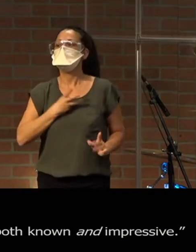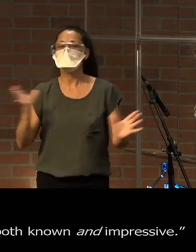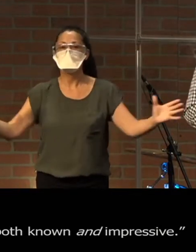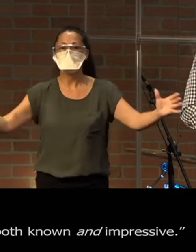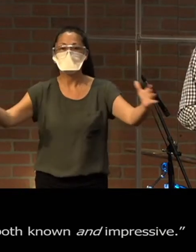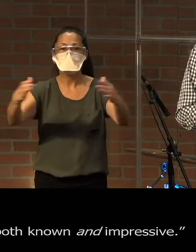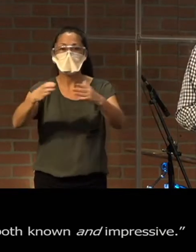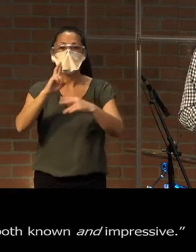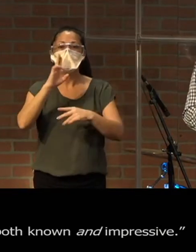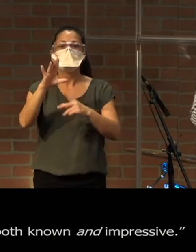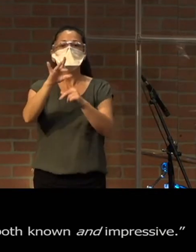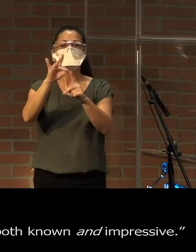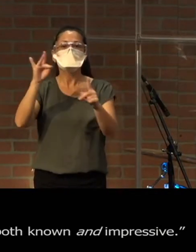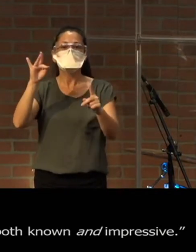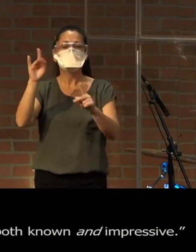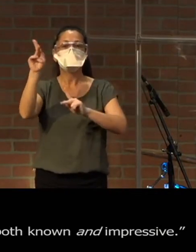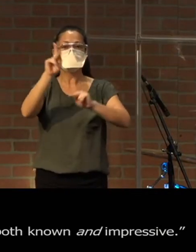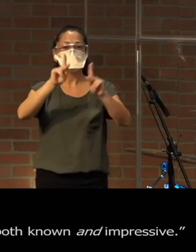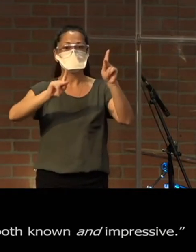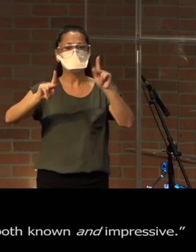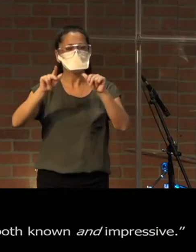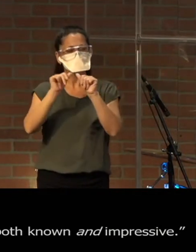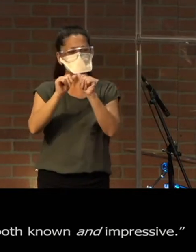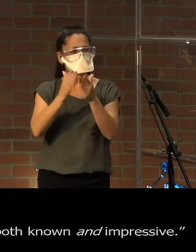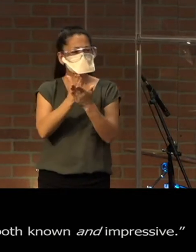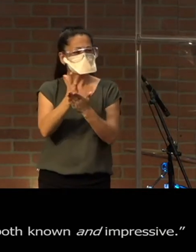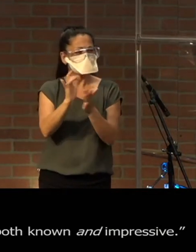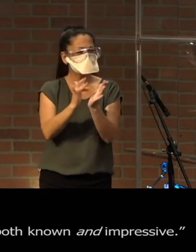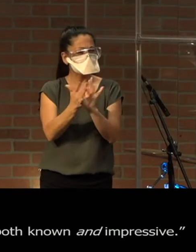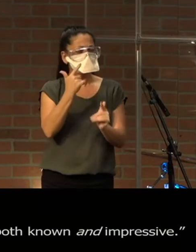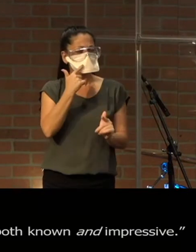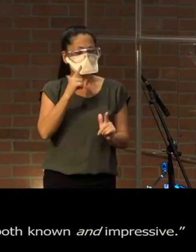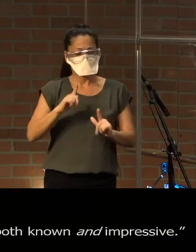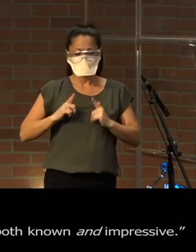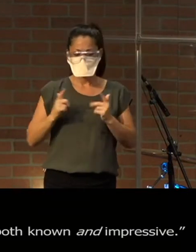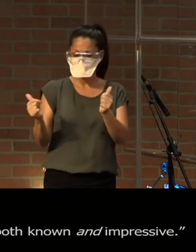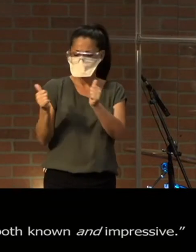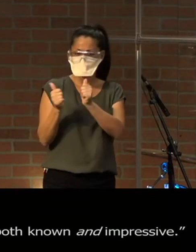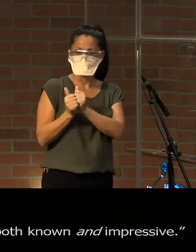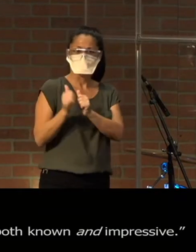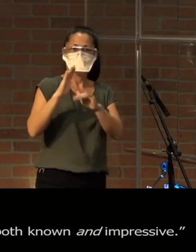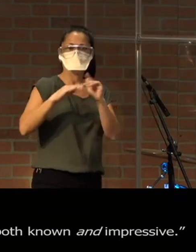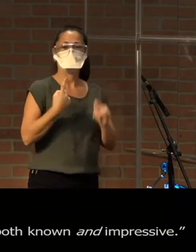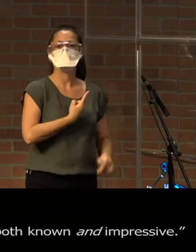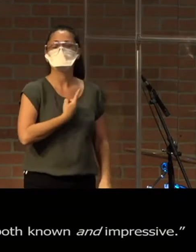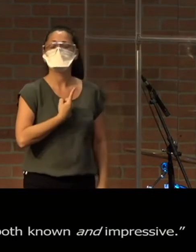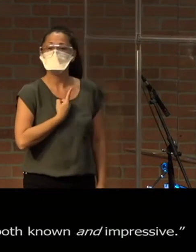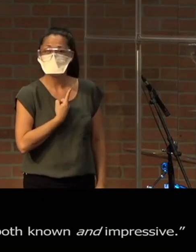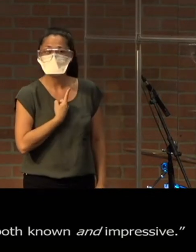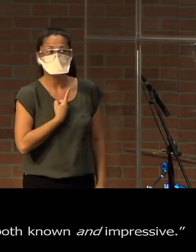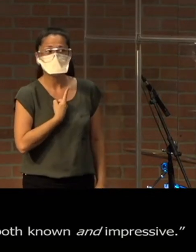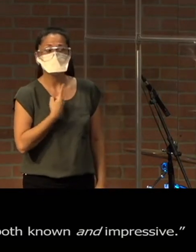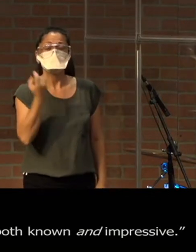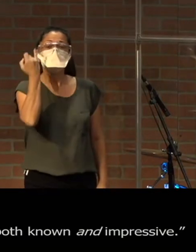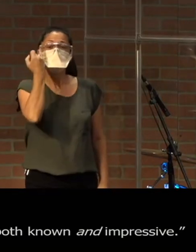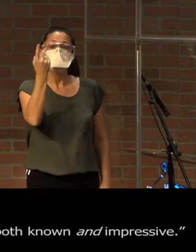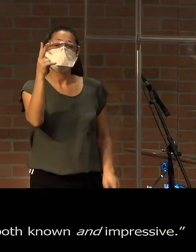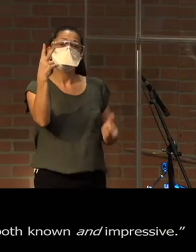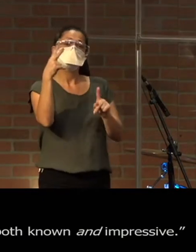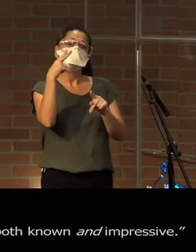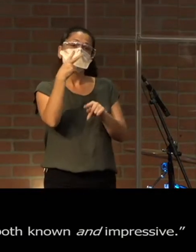Consistently throughout the Bible, we are encouraged to live lives alongside others rather than in isolation. And if we look back